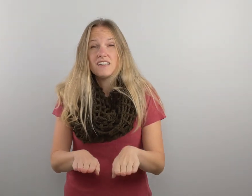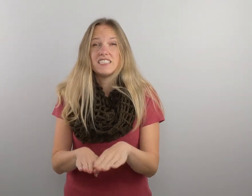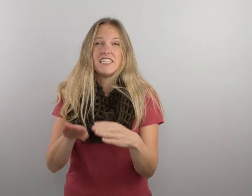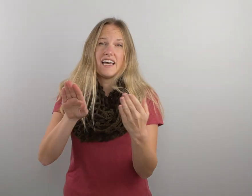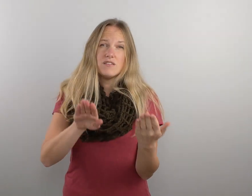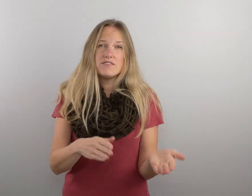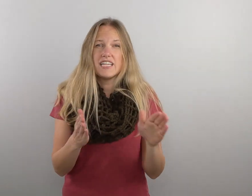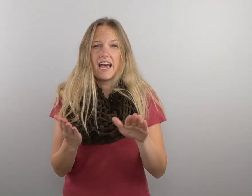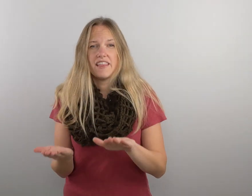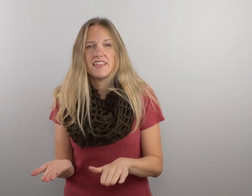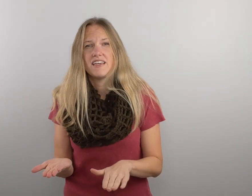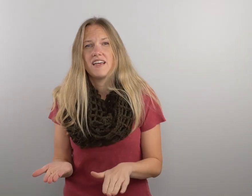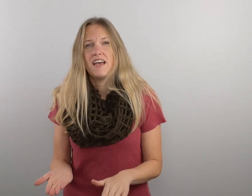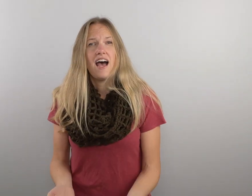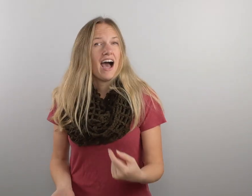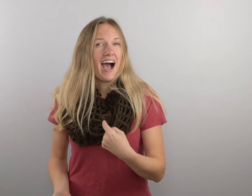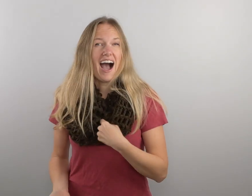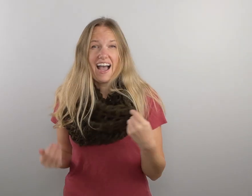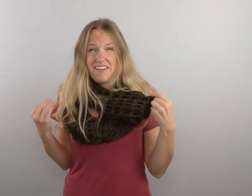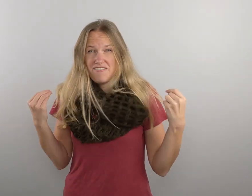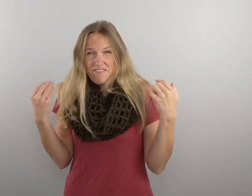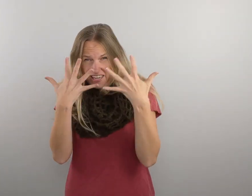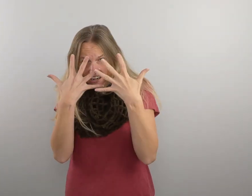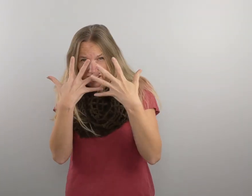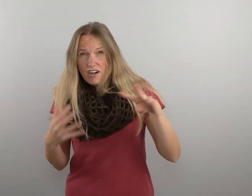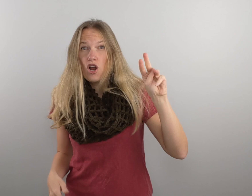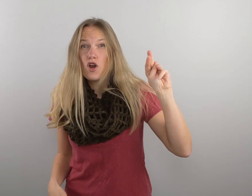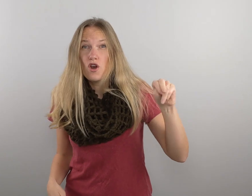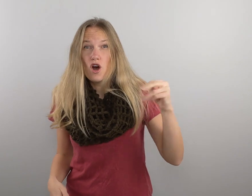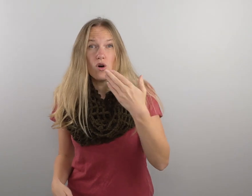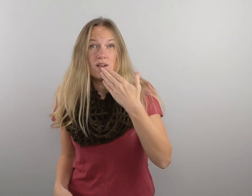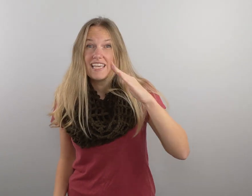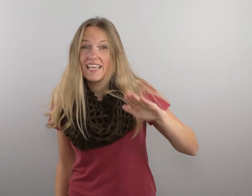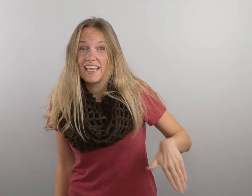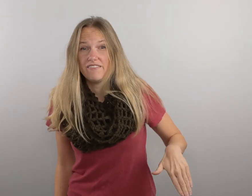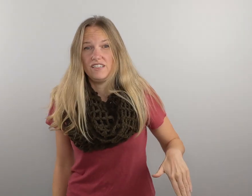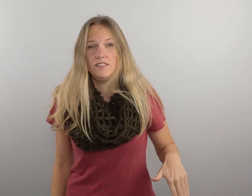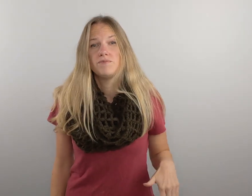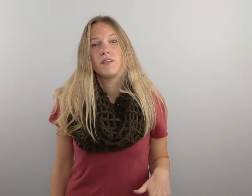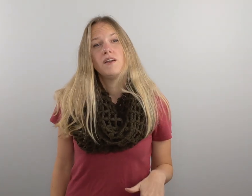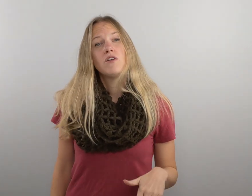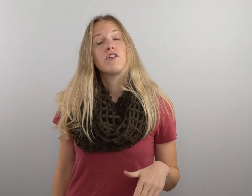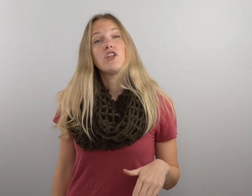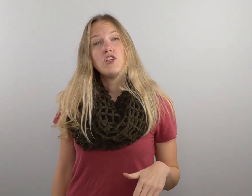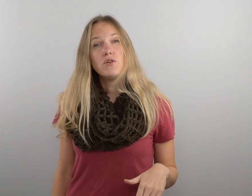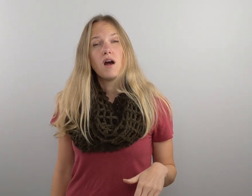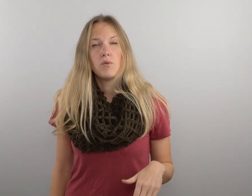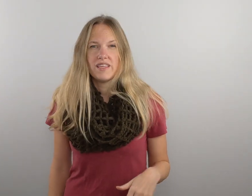the shadow of death, I fear no evil, for you are with